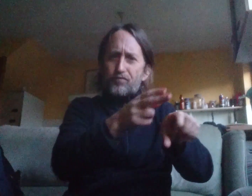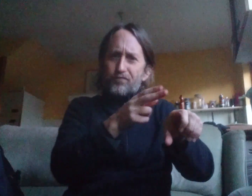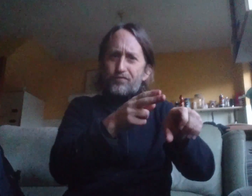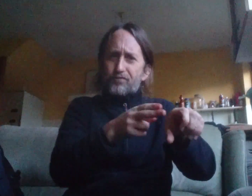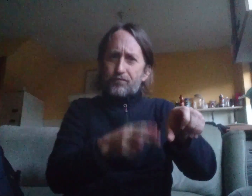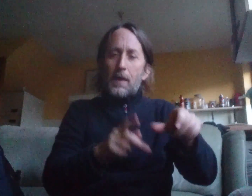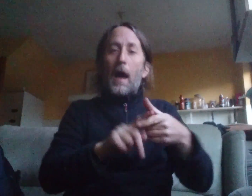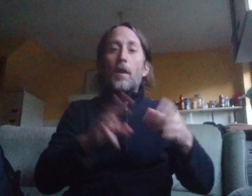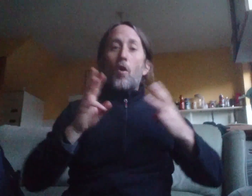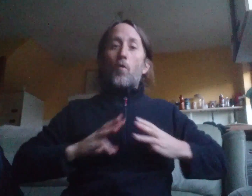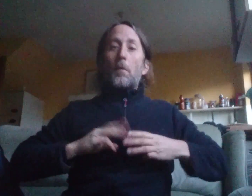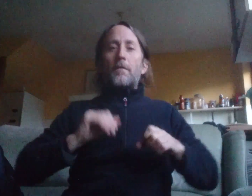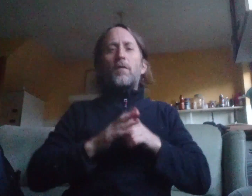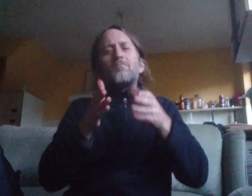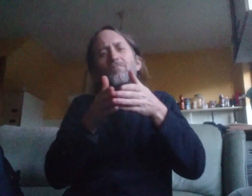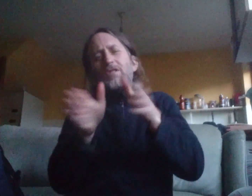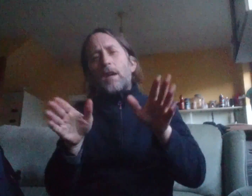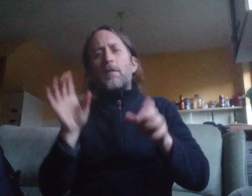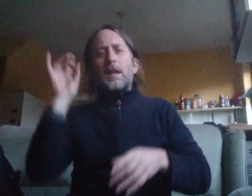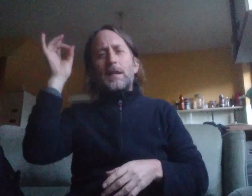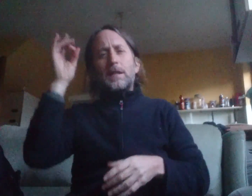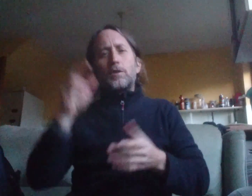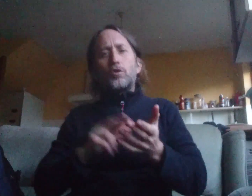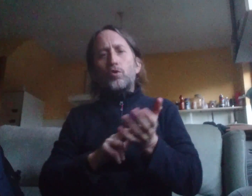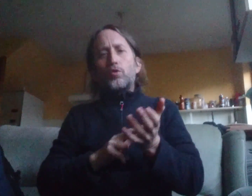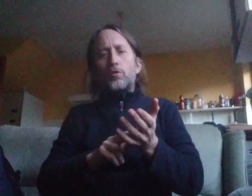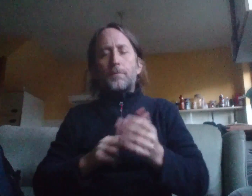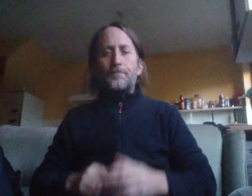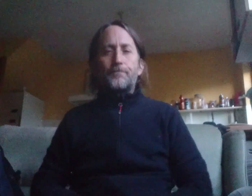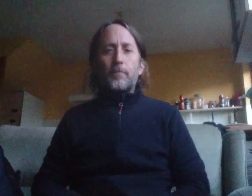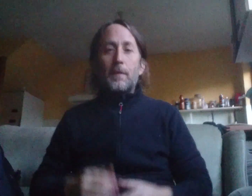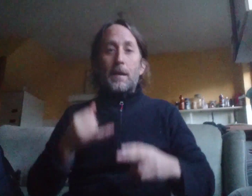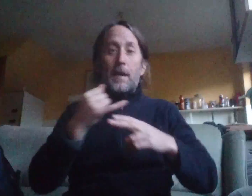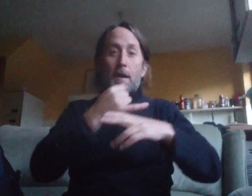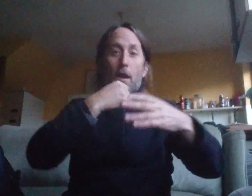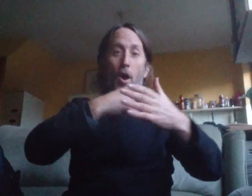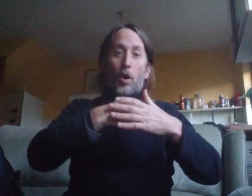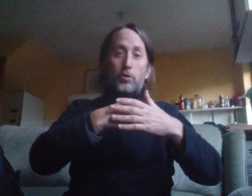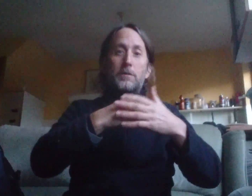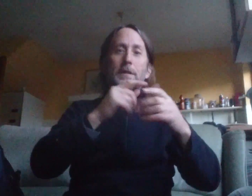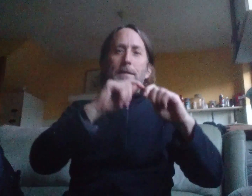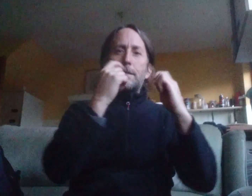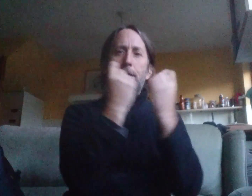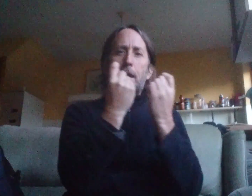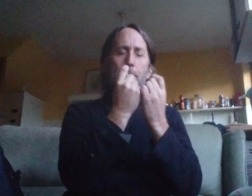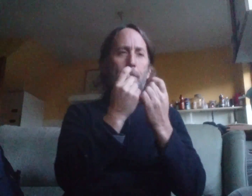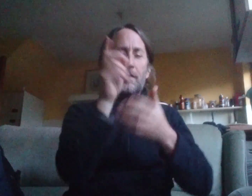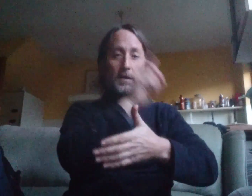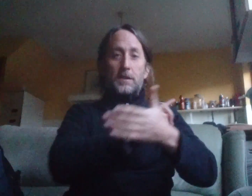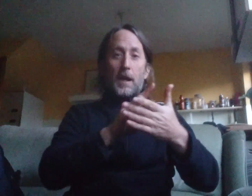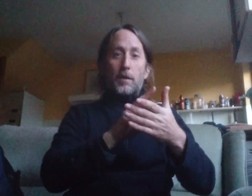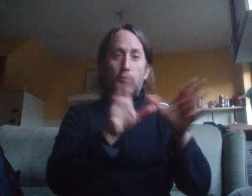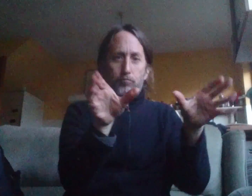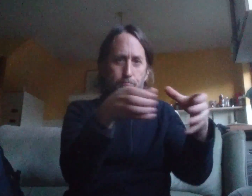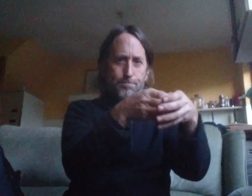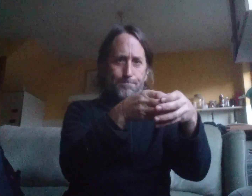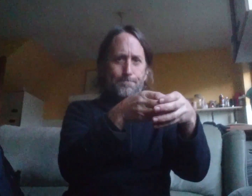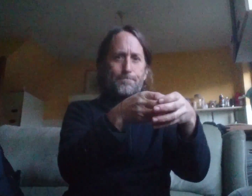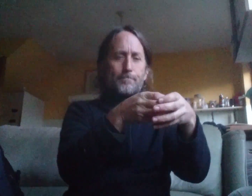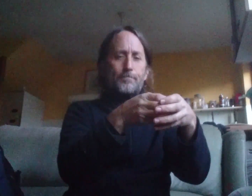use it for general kitchen use. An in-house team led by industrial designers Ollie Hagstrom and